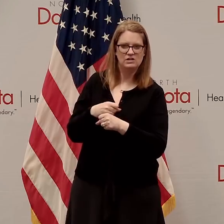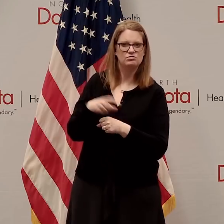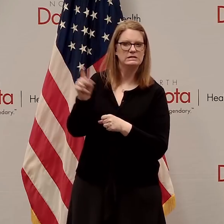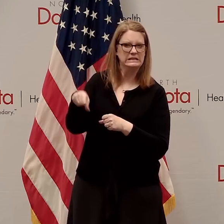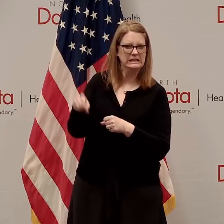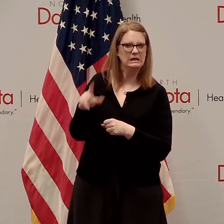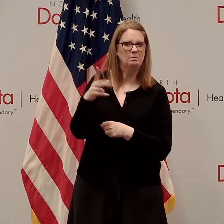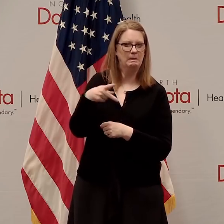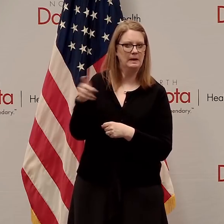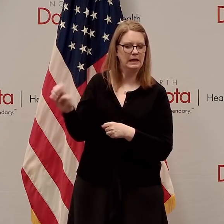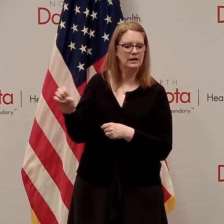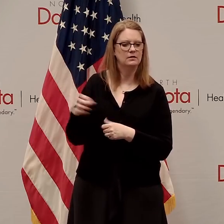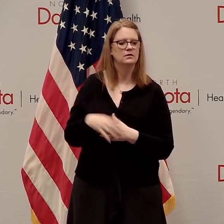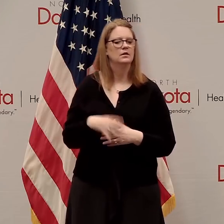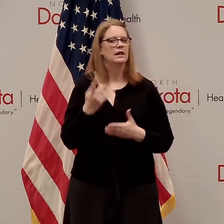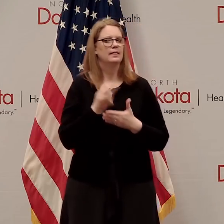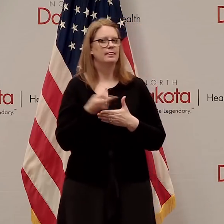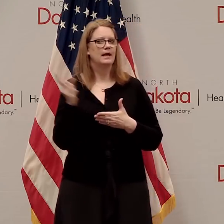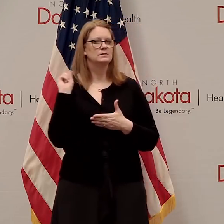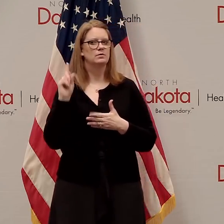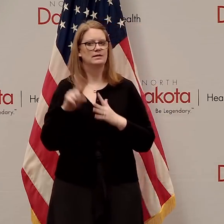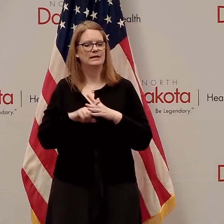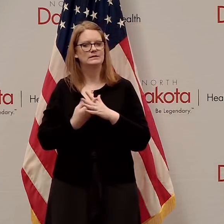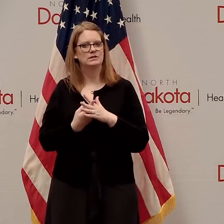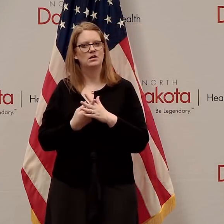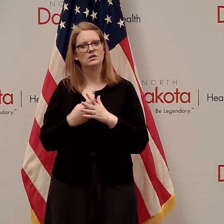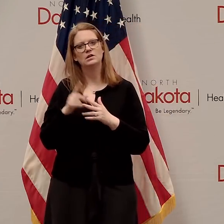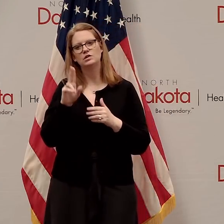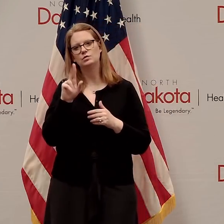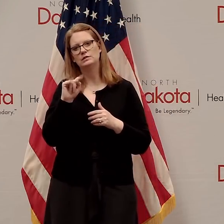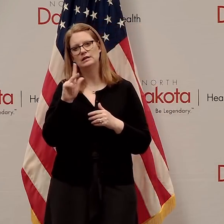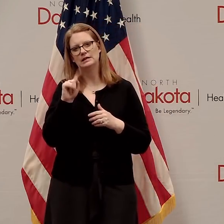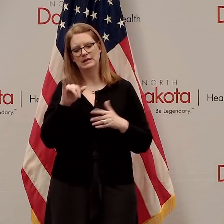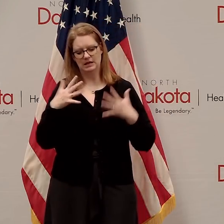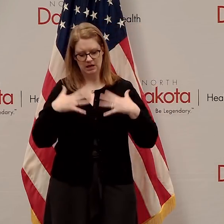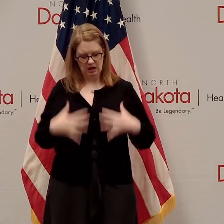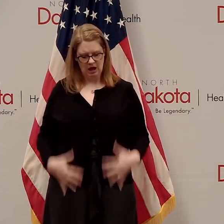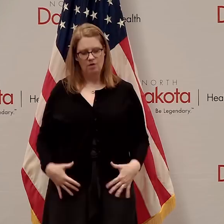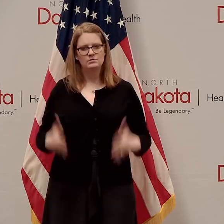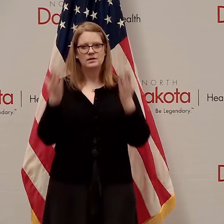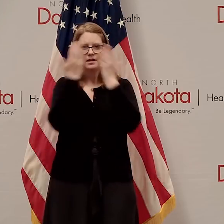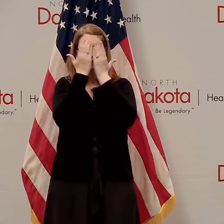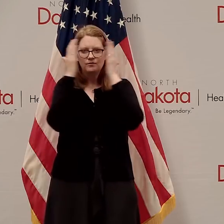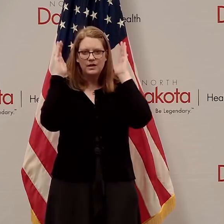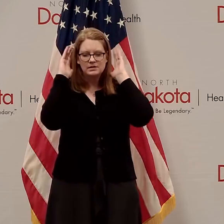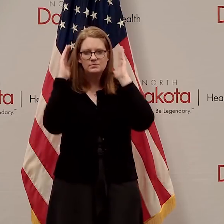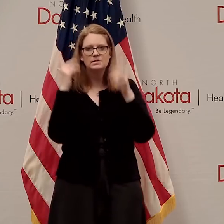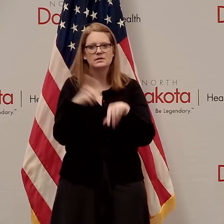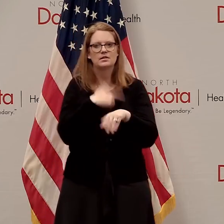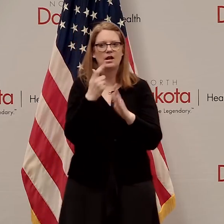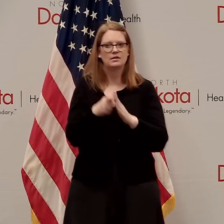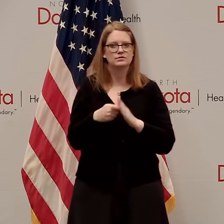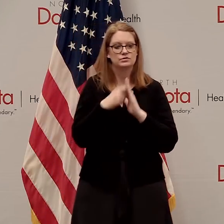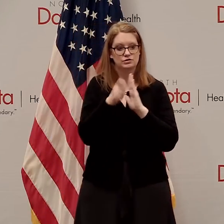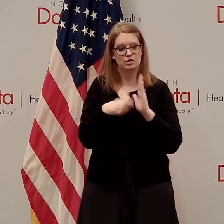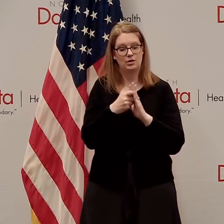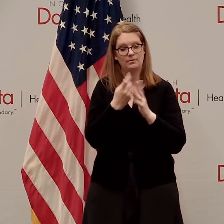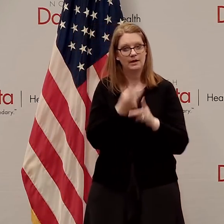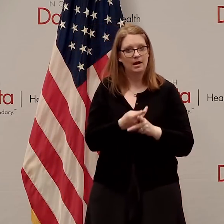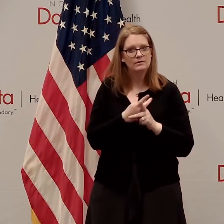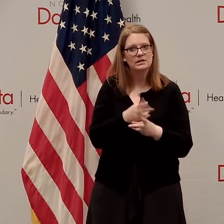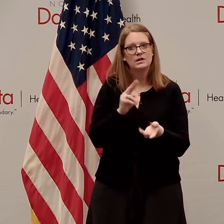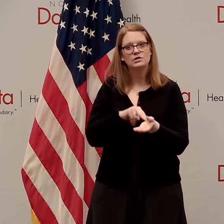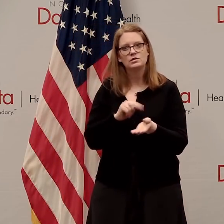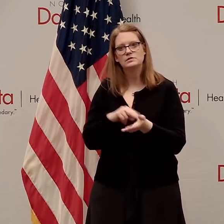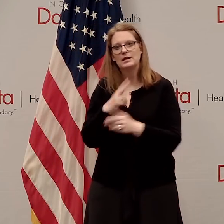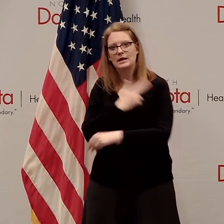PPE. Last week, Rough Rider began manufacturing utility gowns and face masks for first responders, long-term care facilities, schools, hospitals,